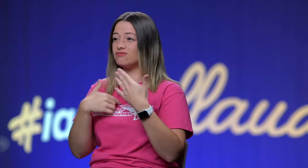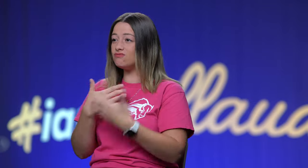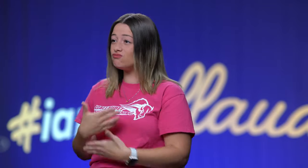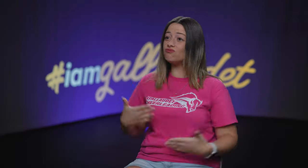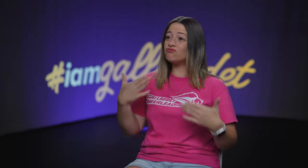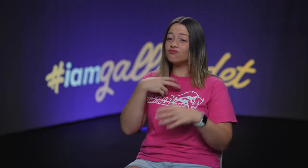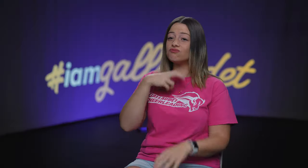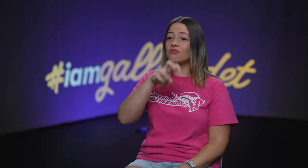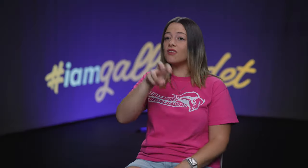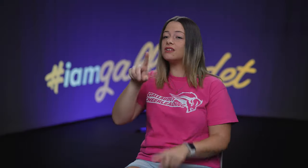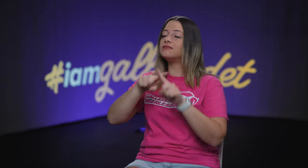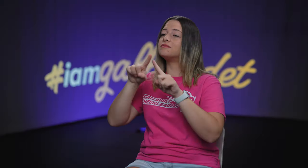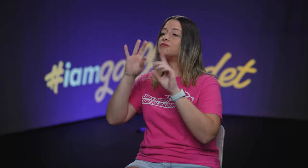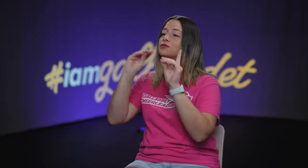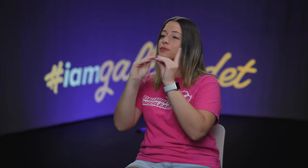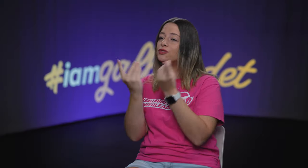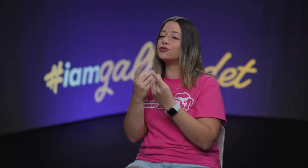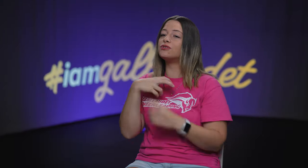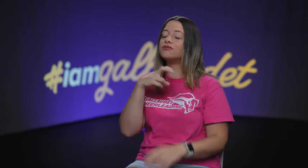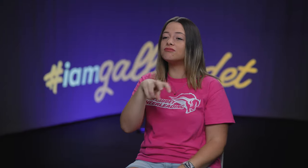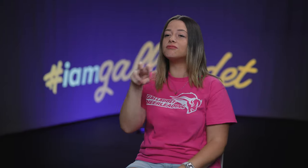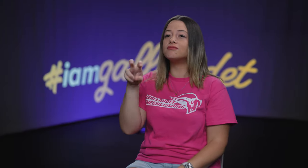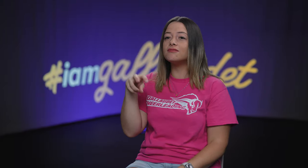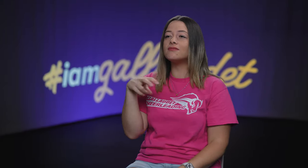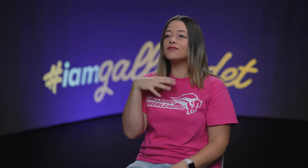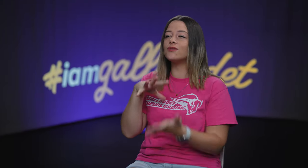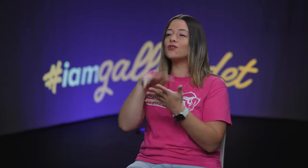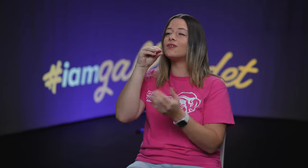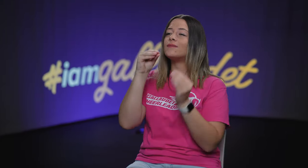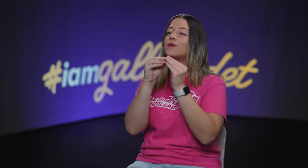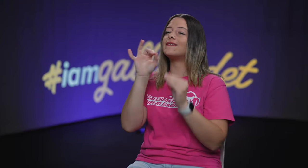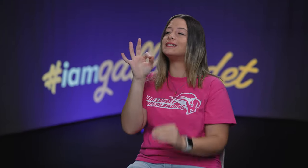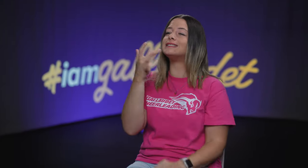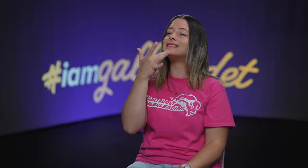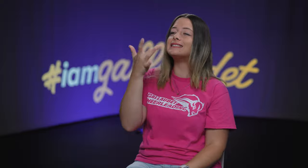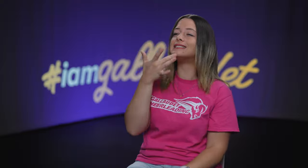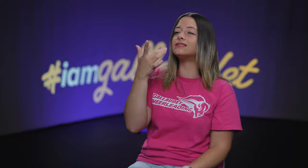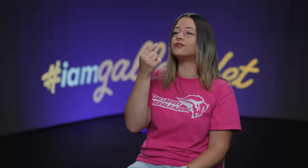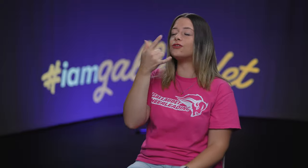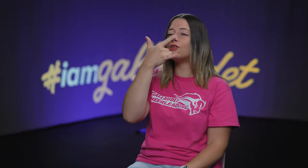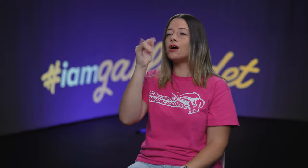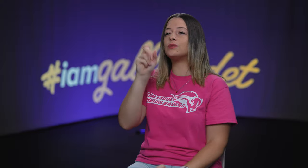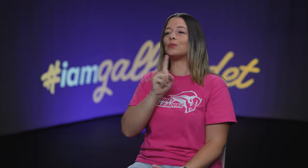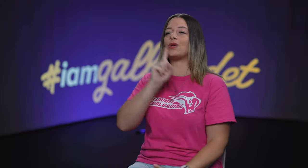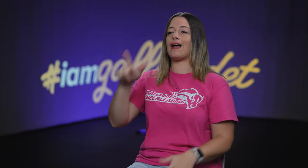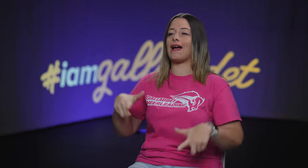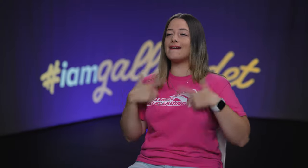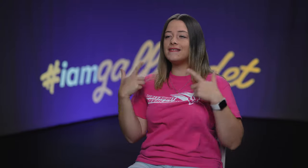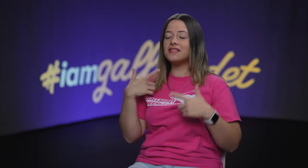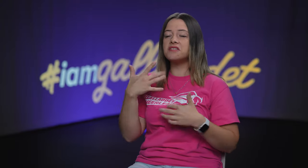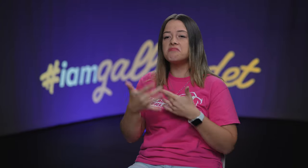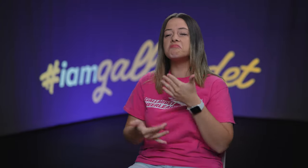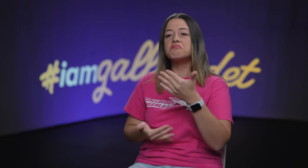it. After 3 years, I took 2 internships at the school I attended growing up, RSD, Rochester School for the